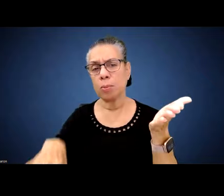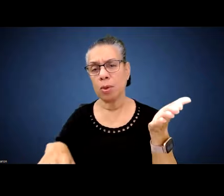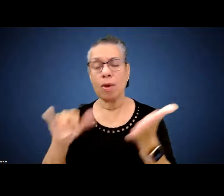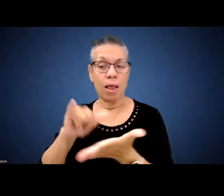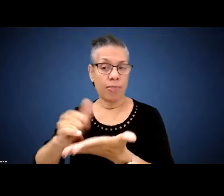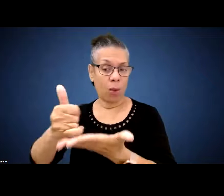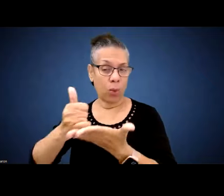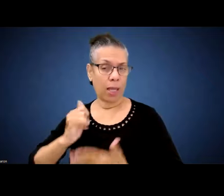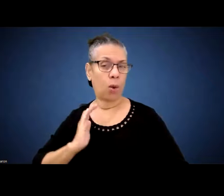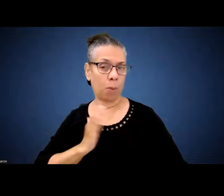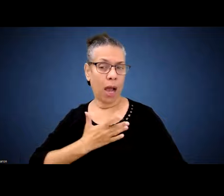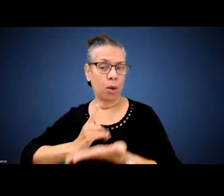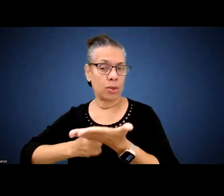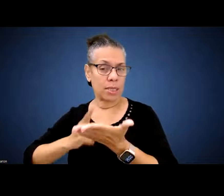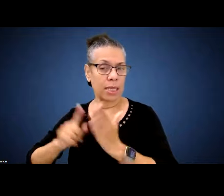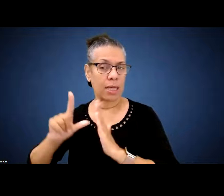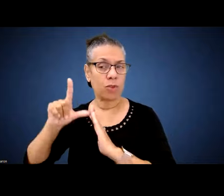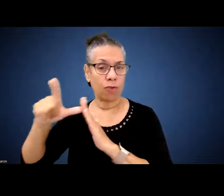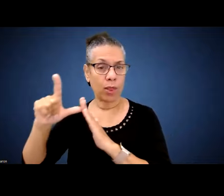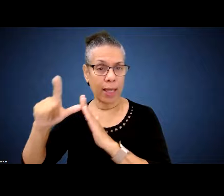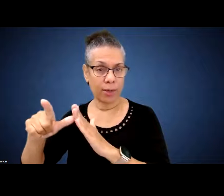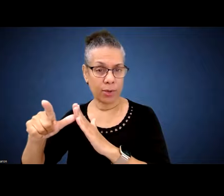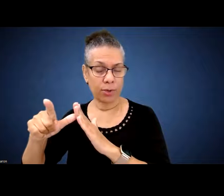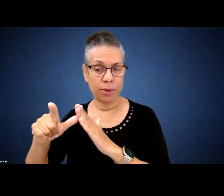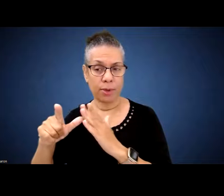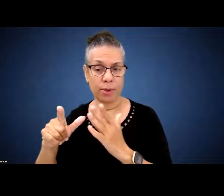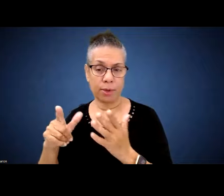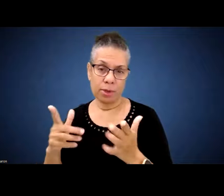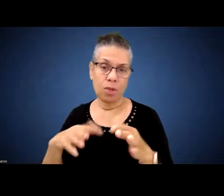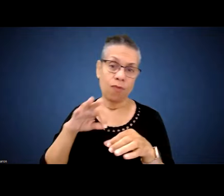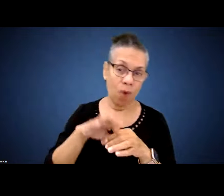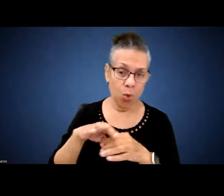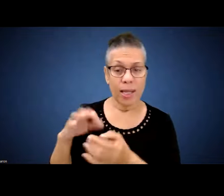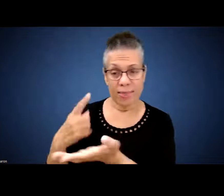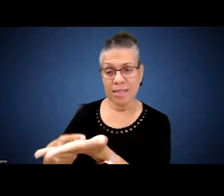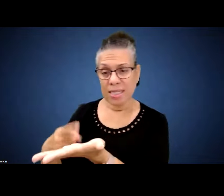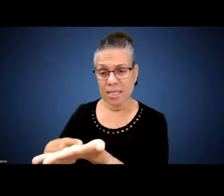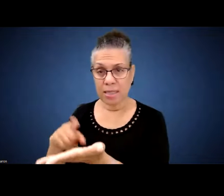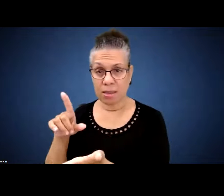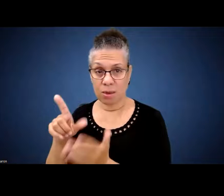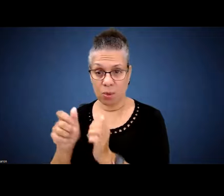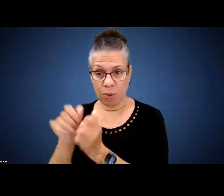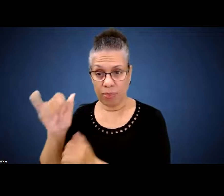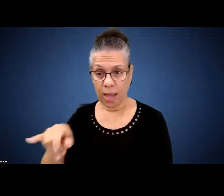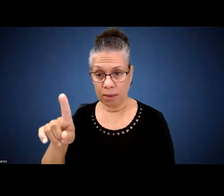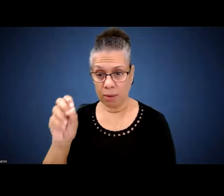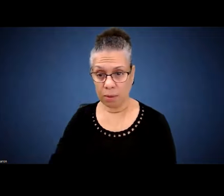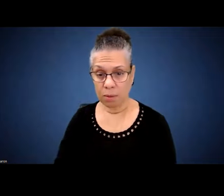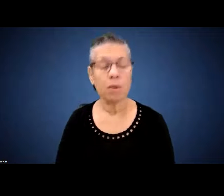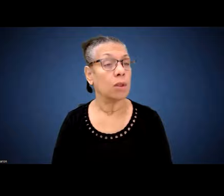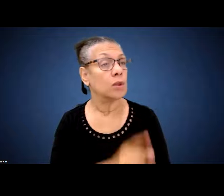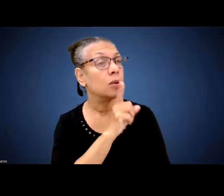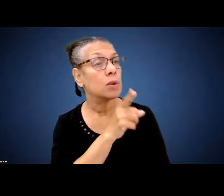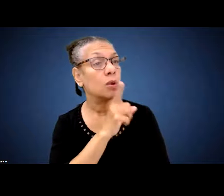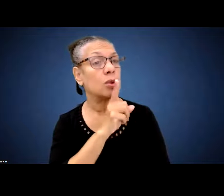of our discussion later. But I'm happy to go through the vote and then have that discussion. Okay, great. We can do that. We can talk